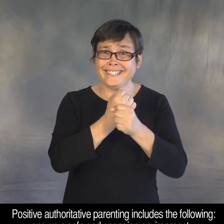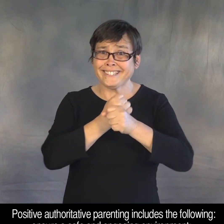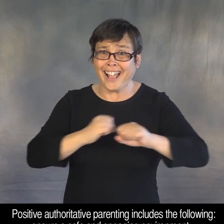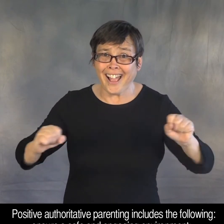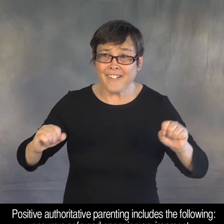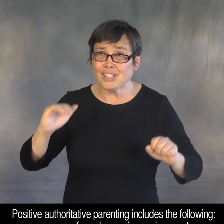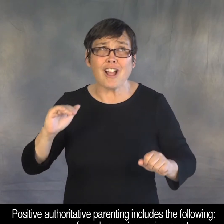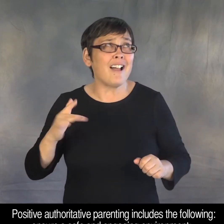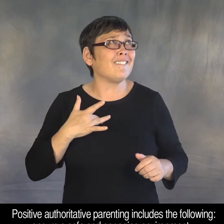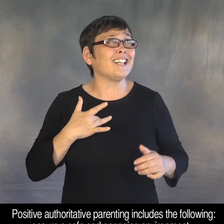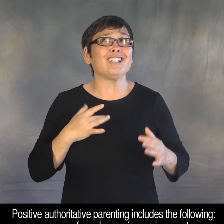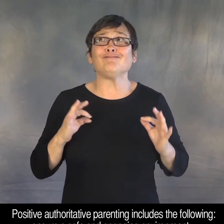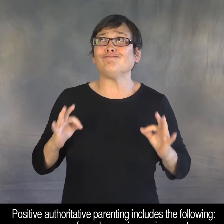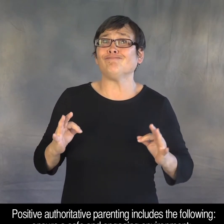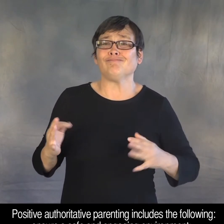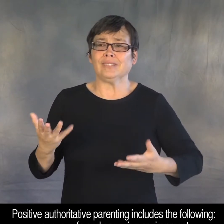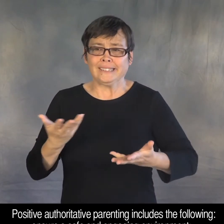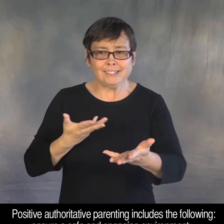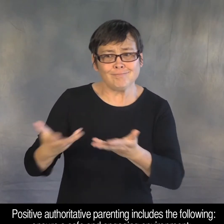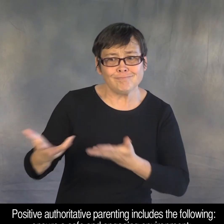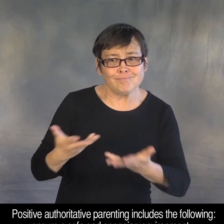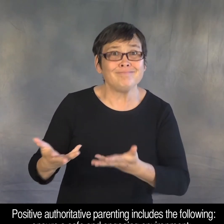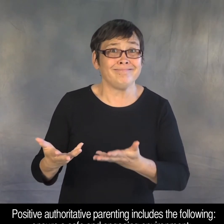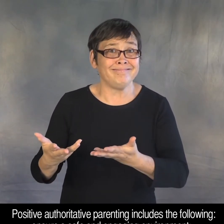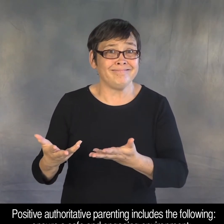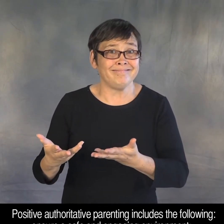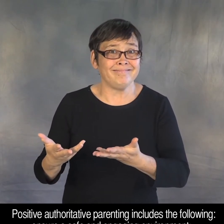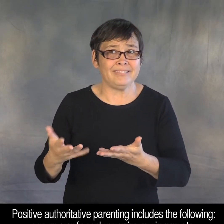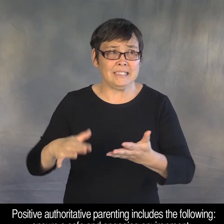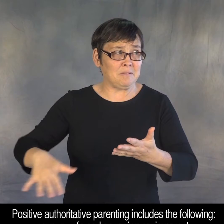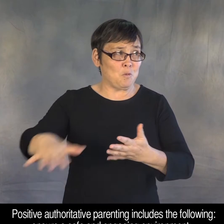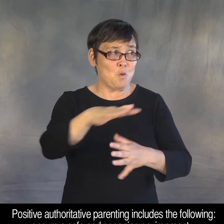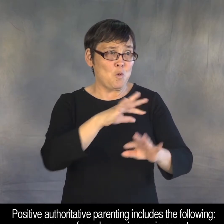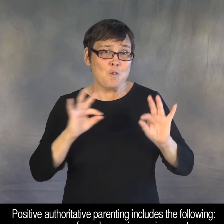ensure a safe and engaging environment.